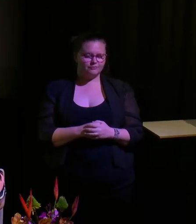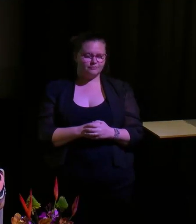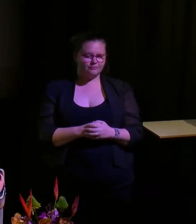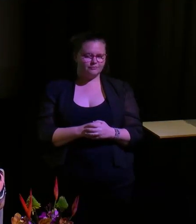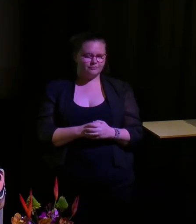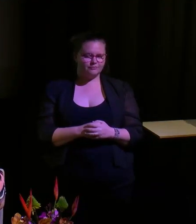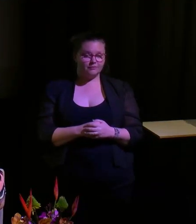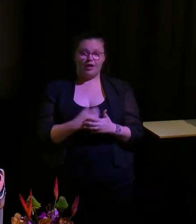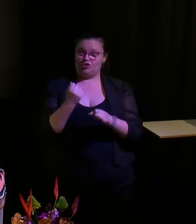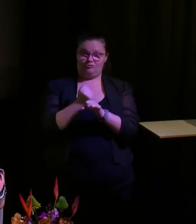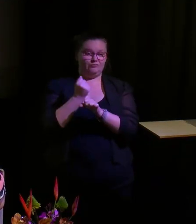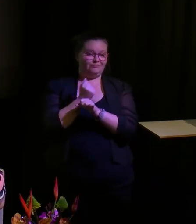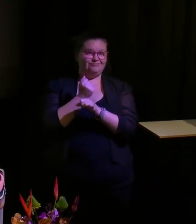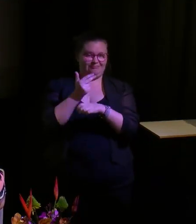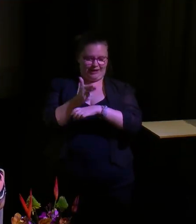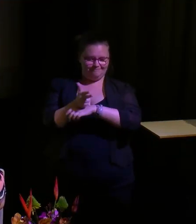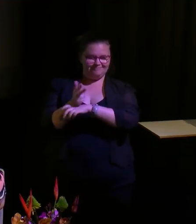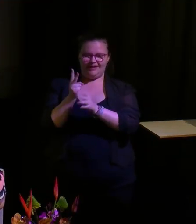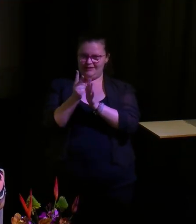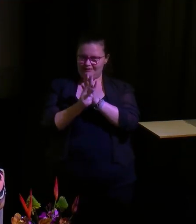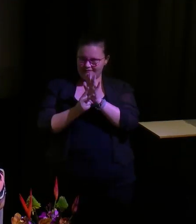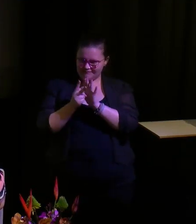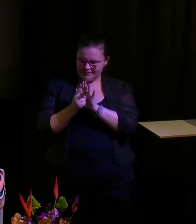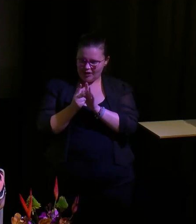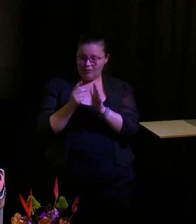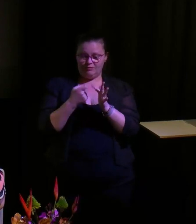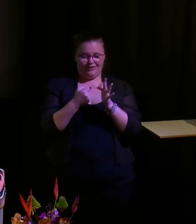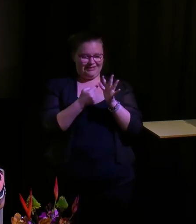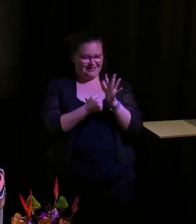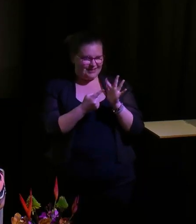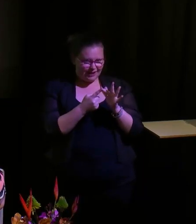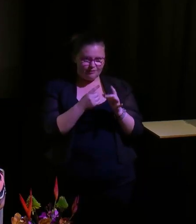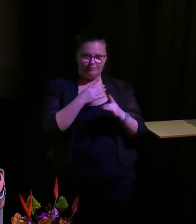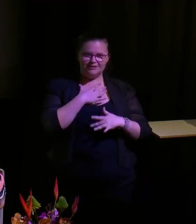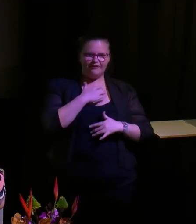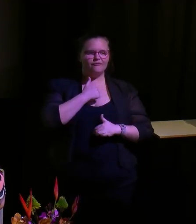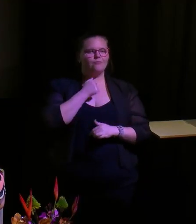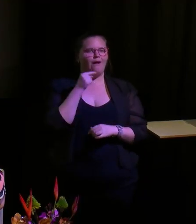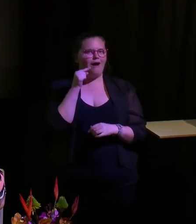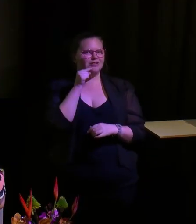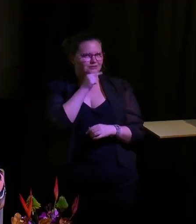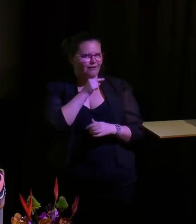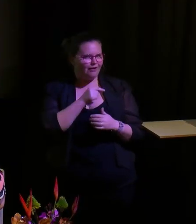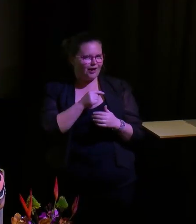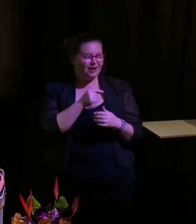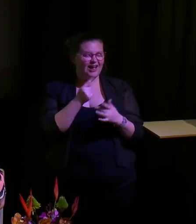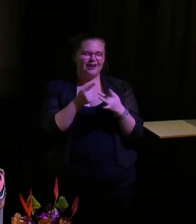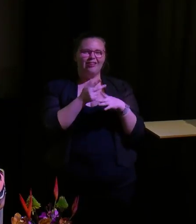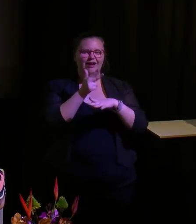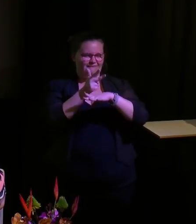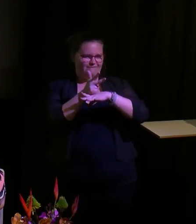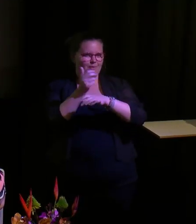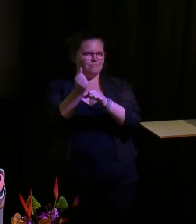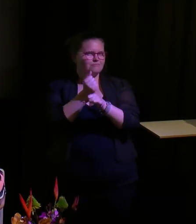we did a video. We went up to Murray Island, Kate, myself, my son, and a filmmaker. We